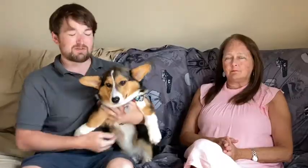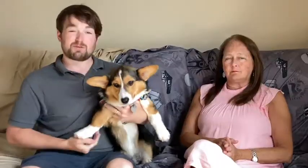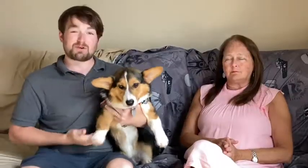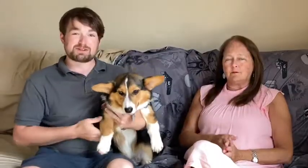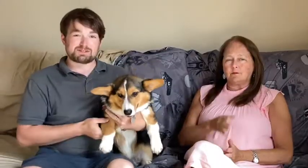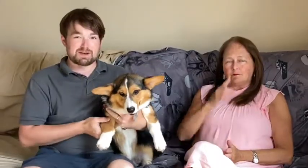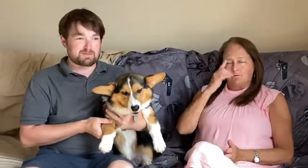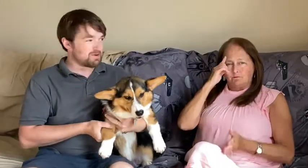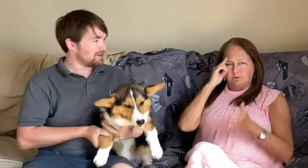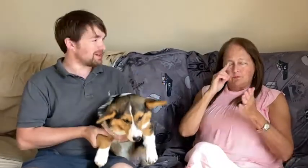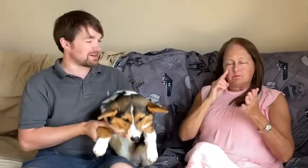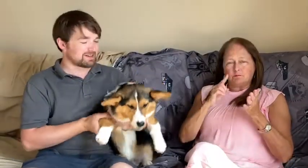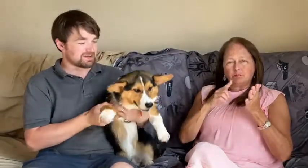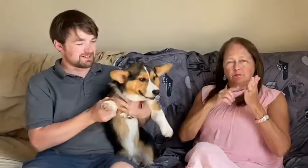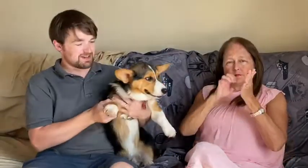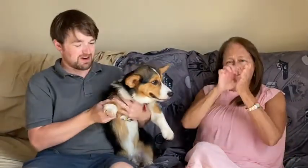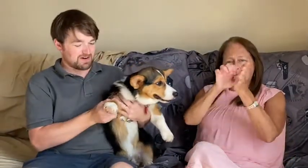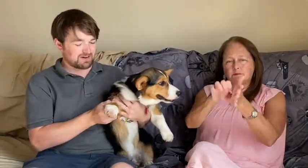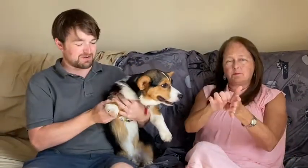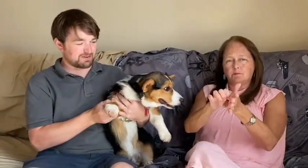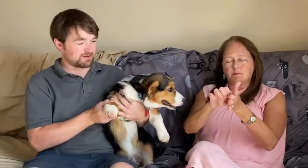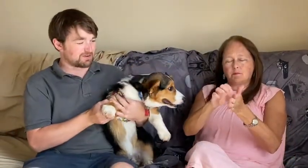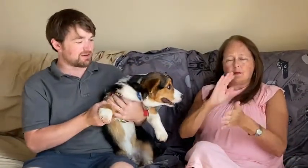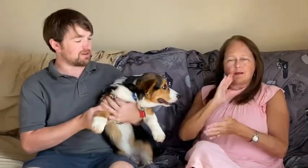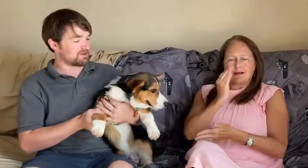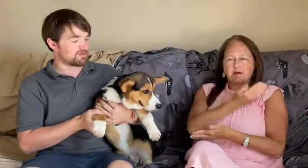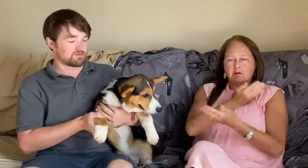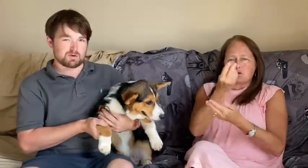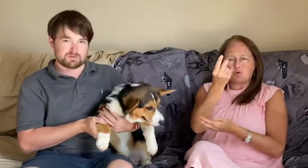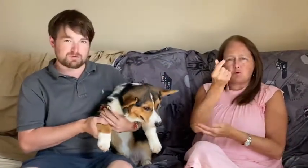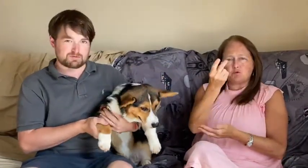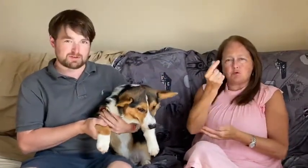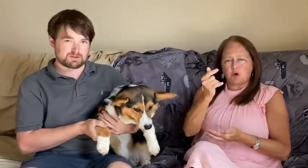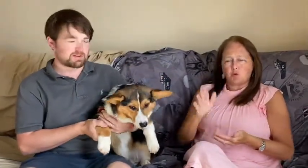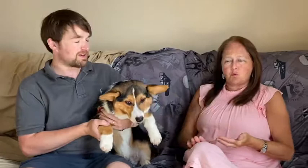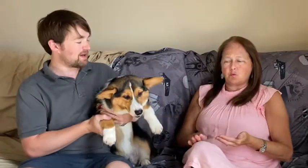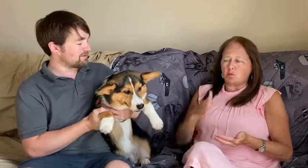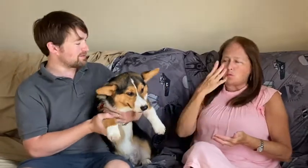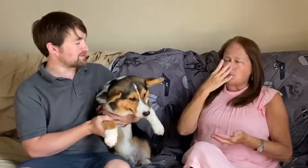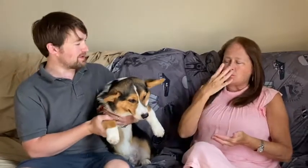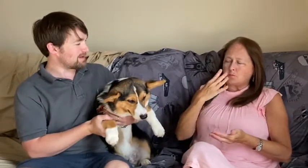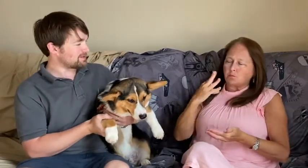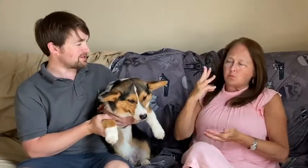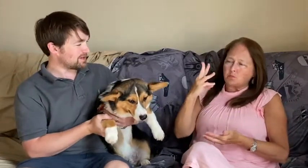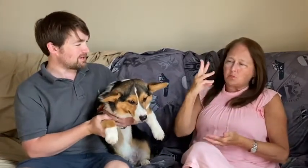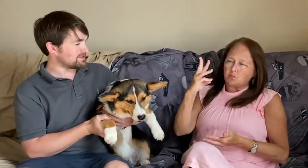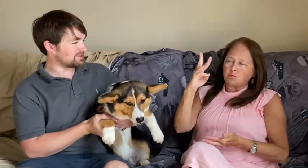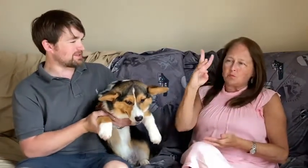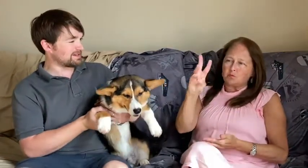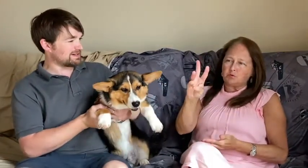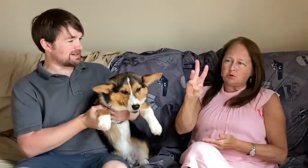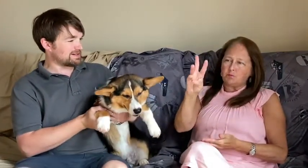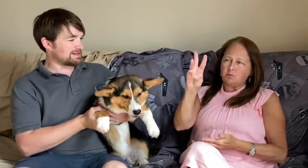For example, here is our dog, Wolf. How would we spell that, Miss Jones?